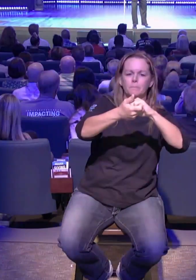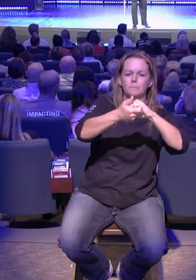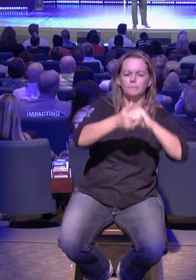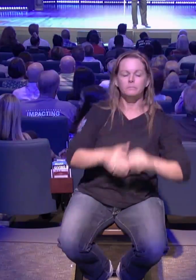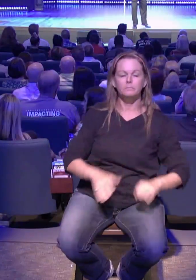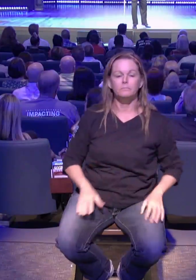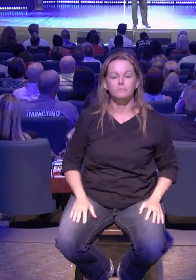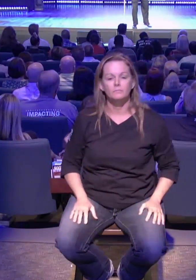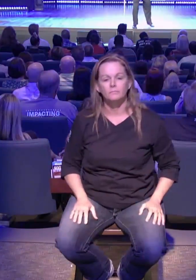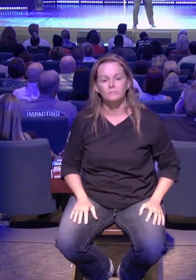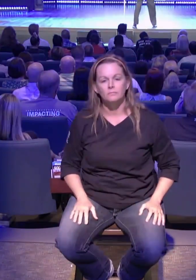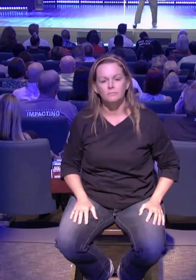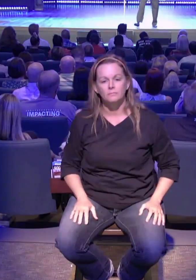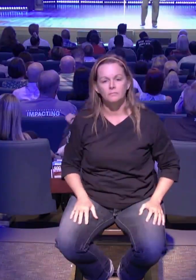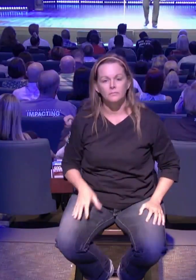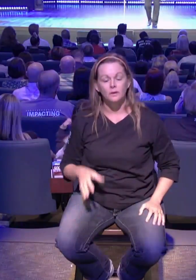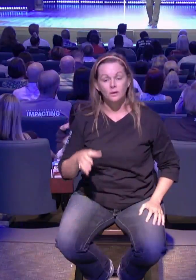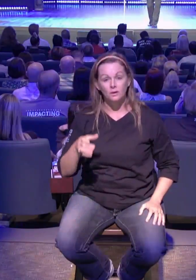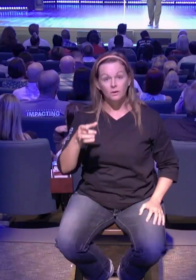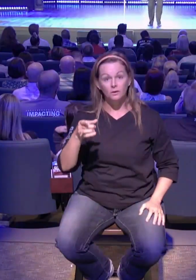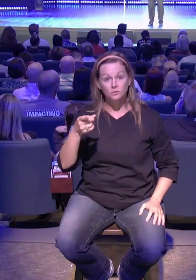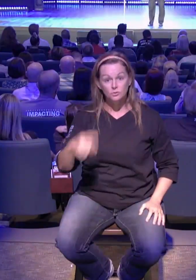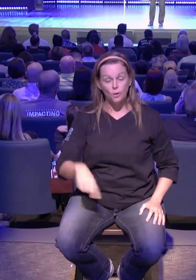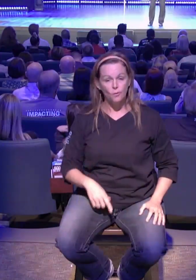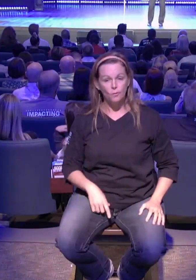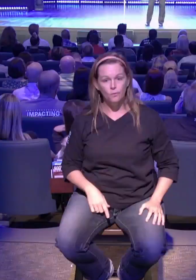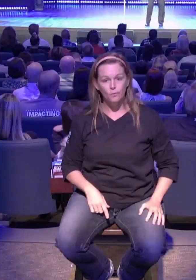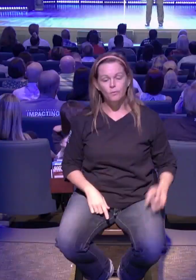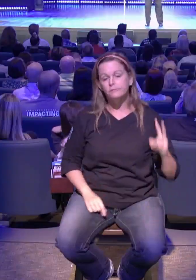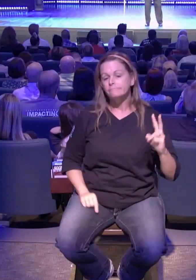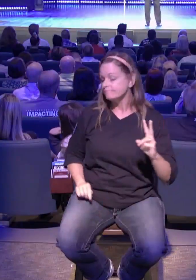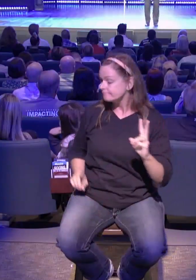hand and lifted him up